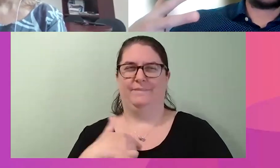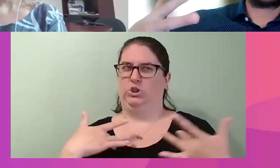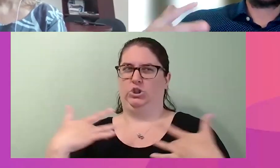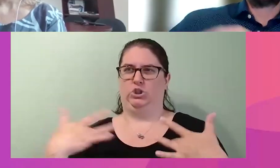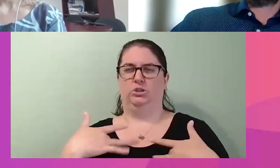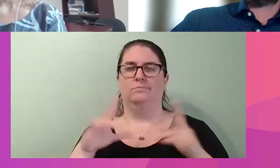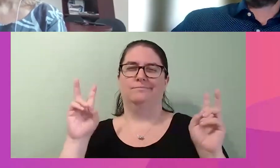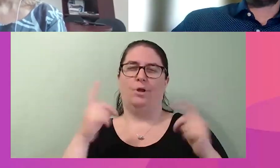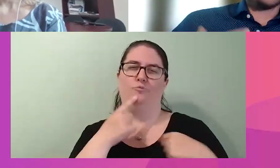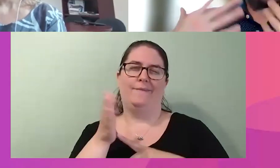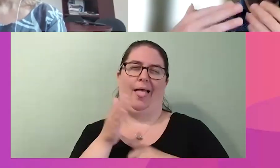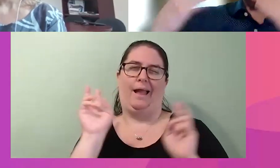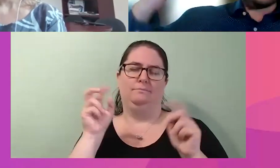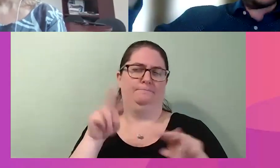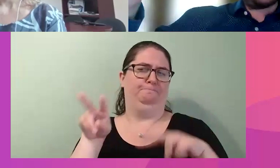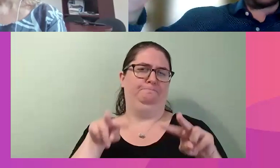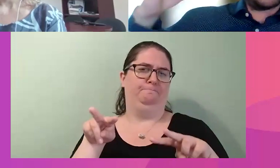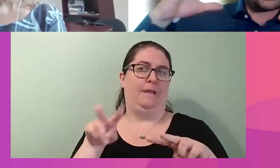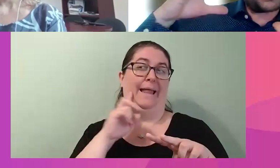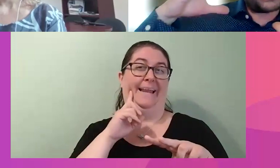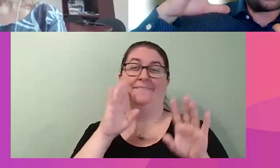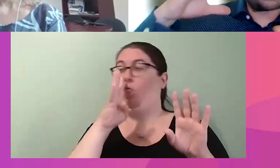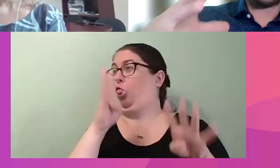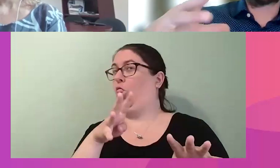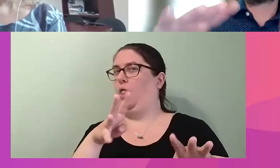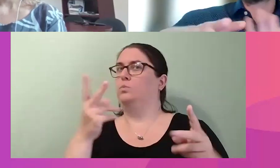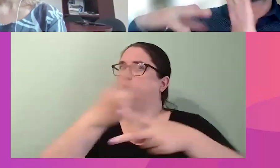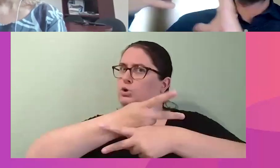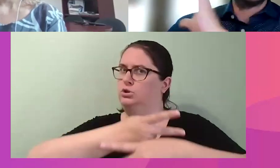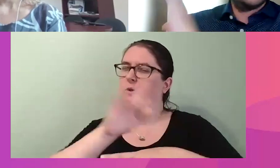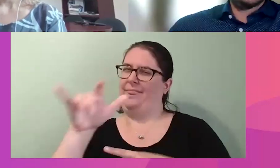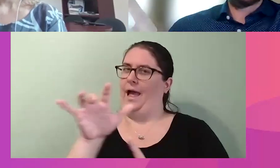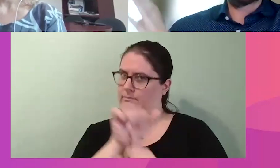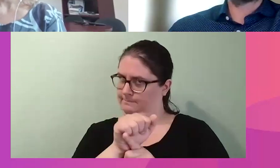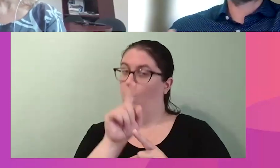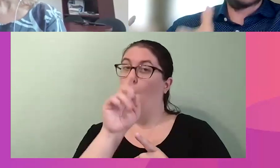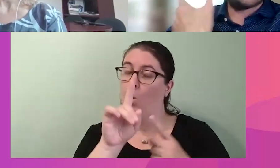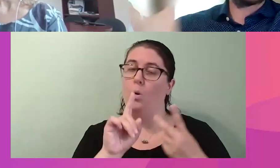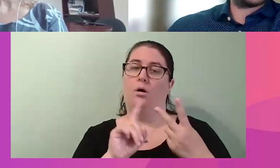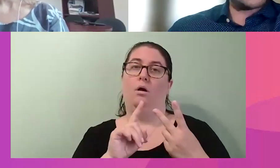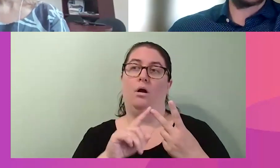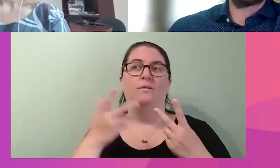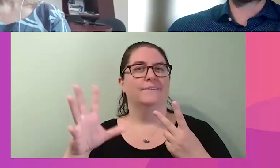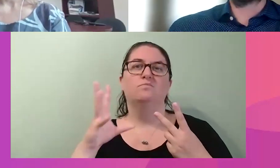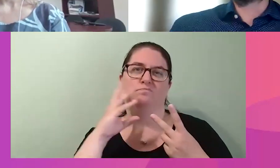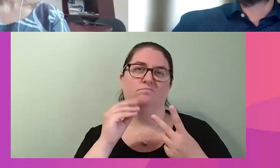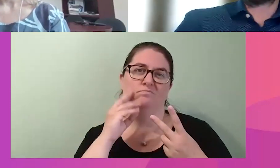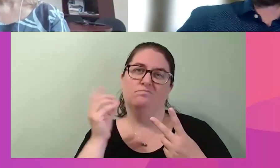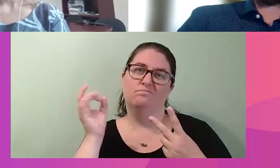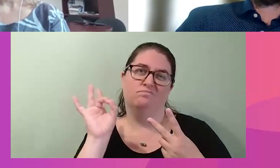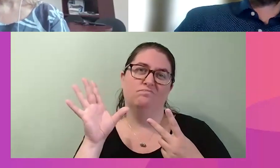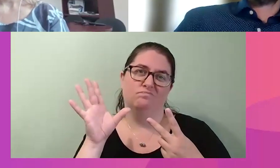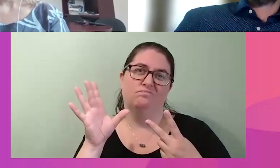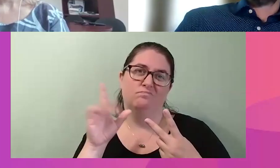and red flags. And without support, it might go up. So we work with cases who are at risk of, or cases who are experiencing actual mistreatment.